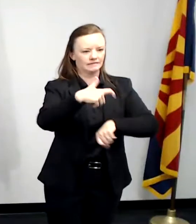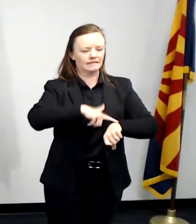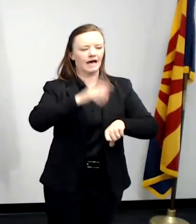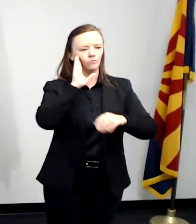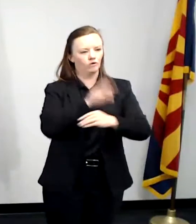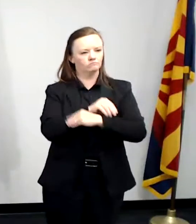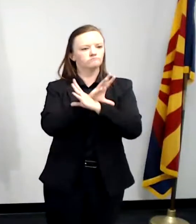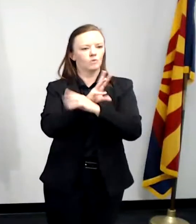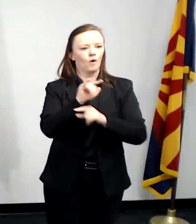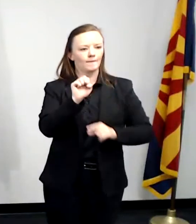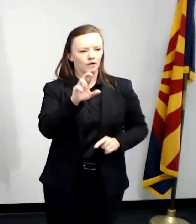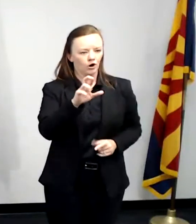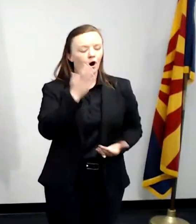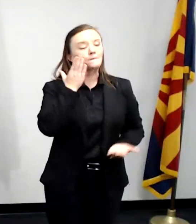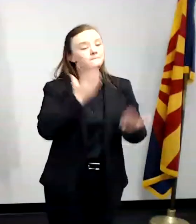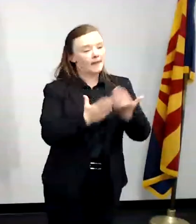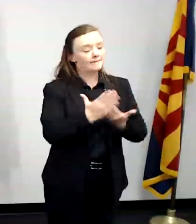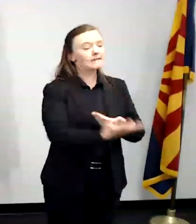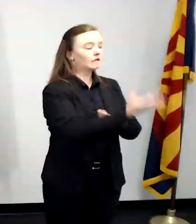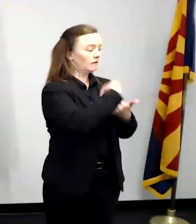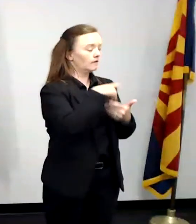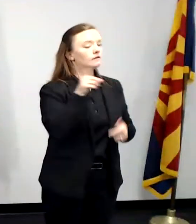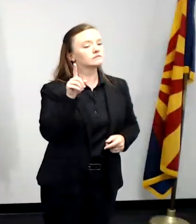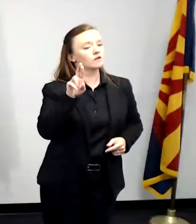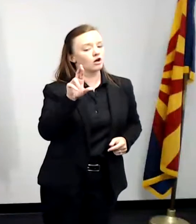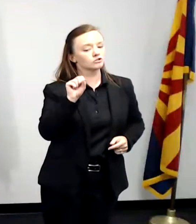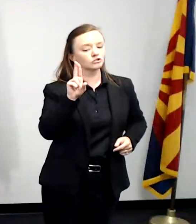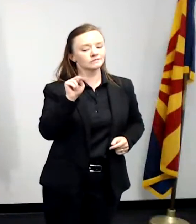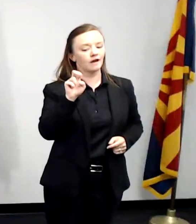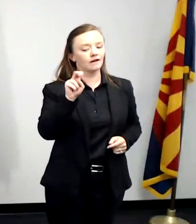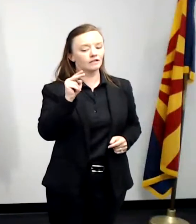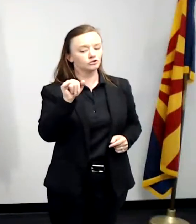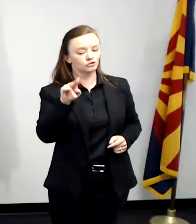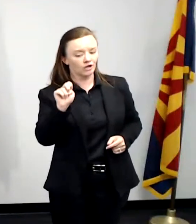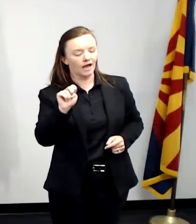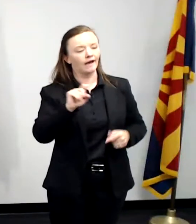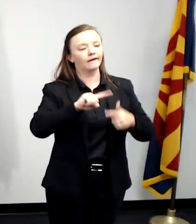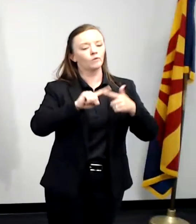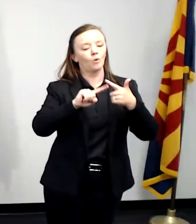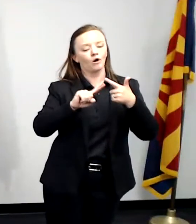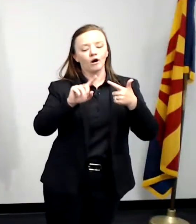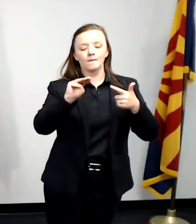might include Dr. Sunenshine, very likely, or Marcy Flanagan, or some of our other